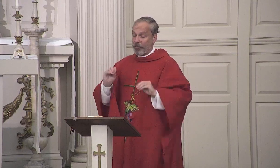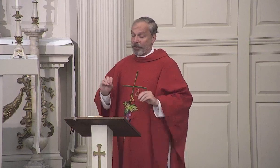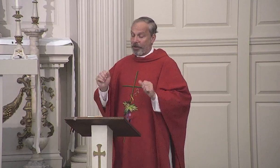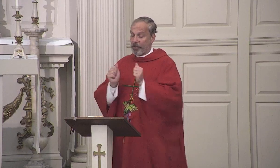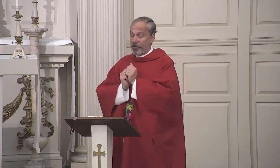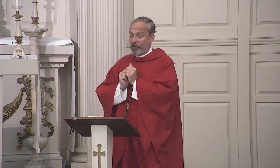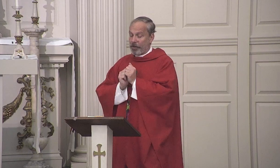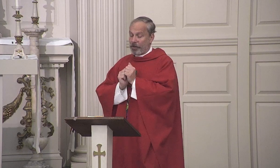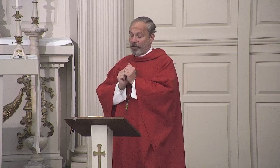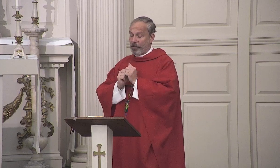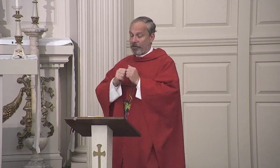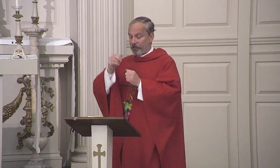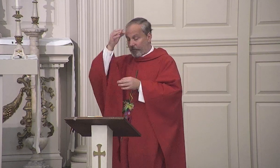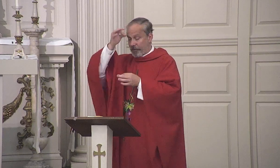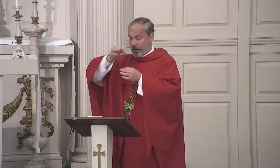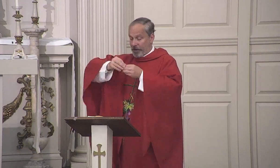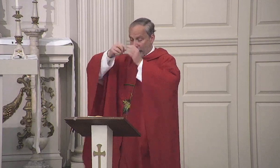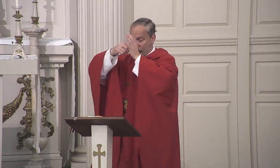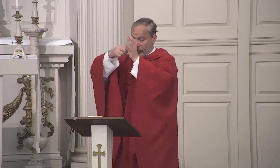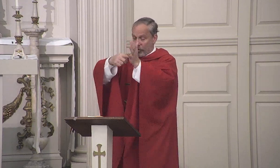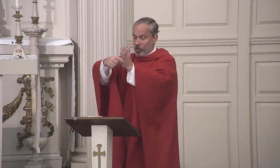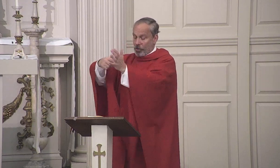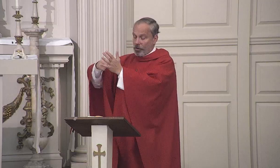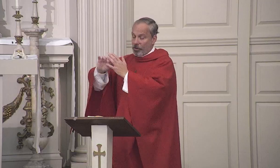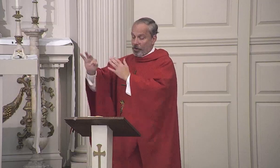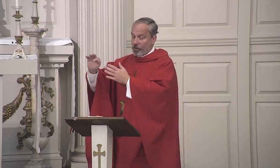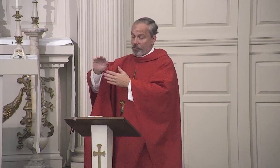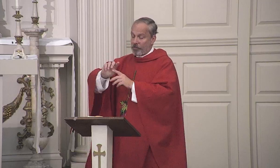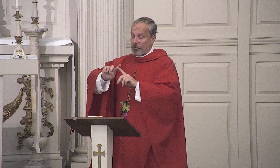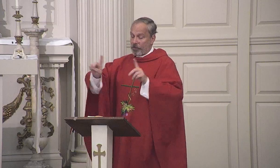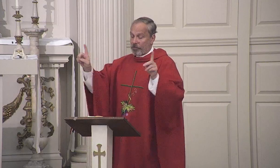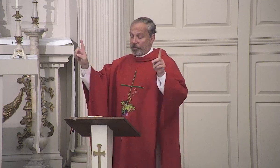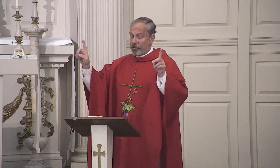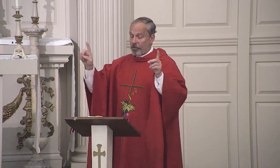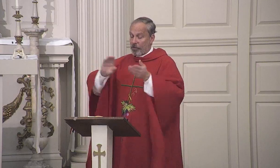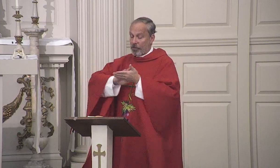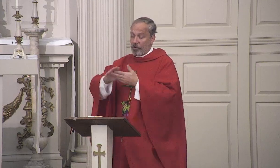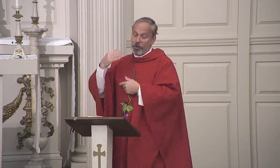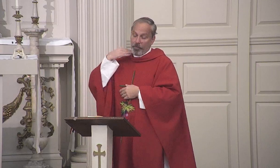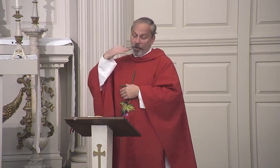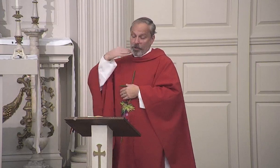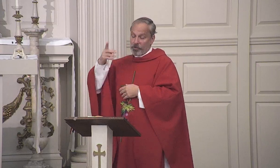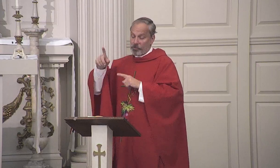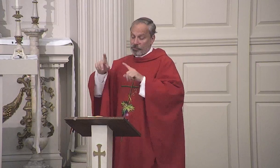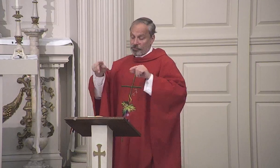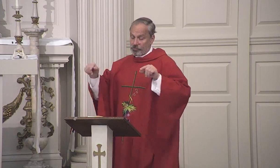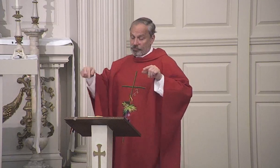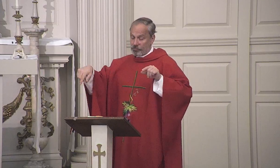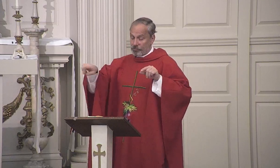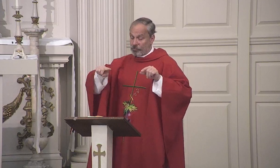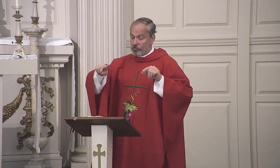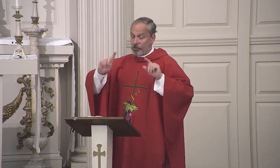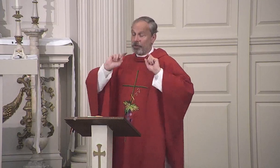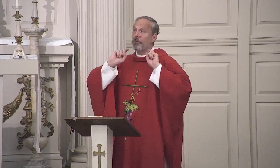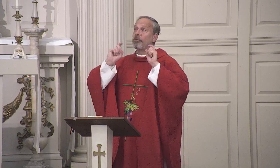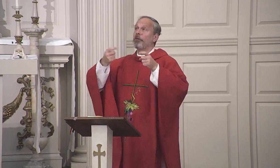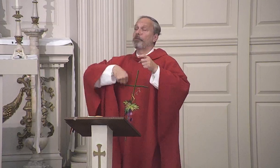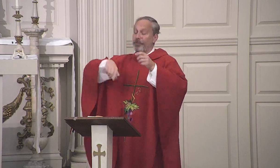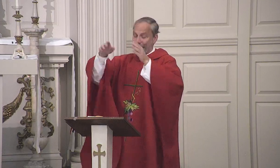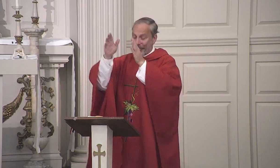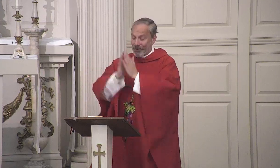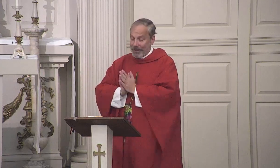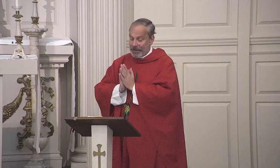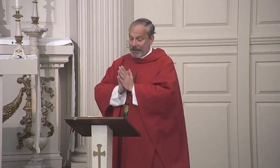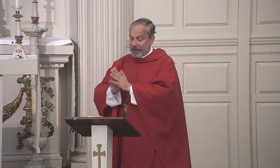the confessions of holy martyrs, grant, we pray,